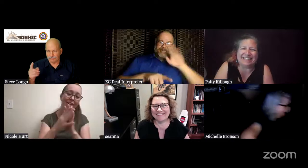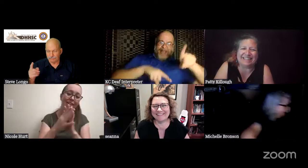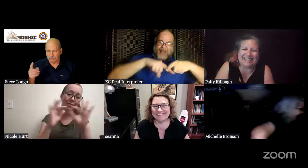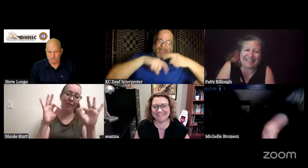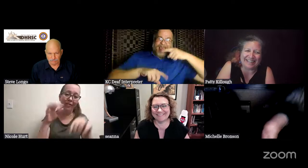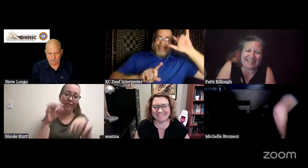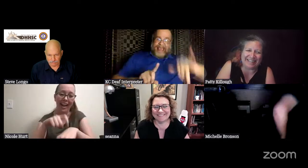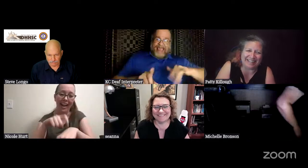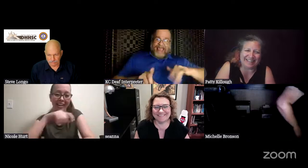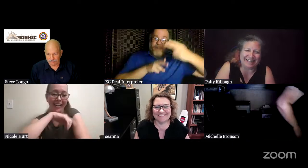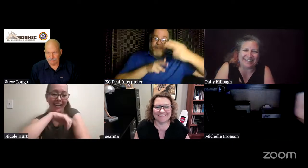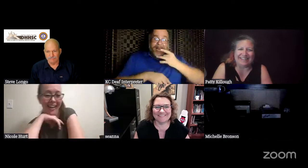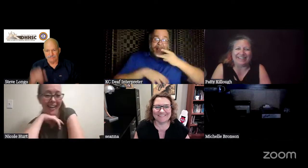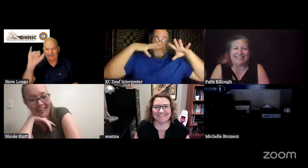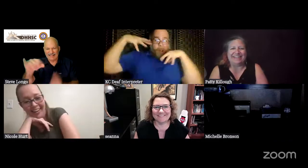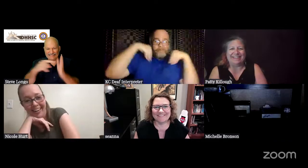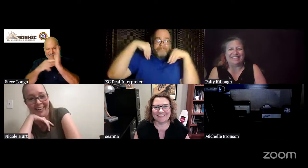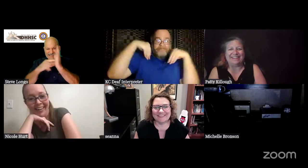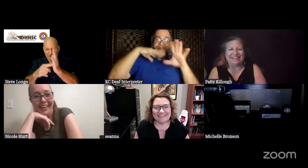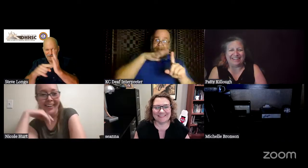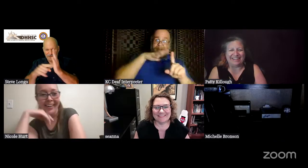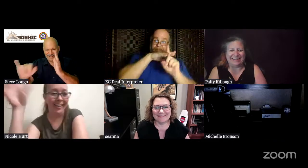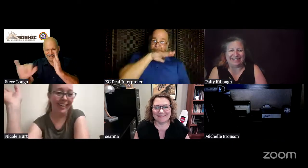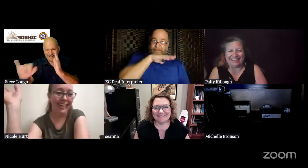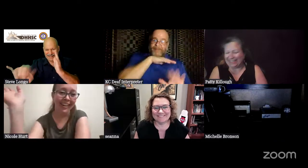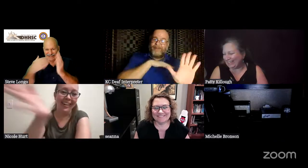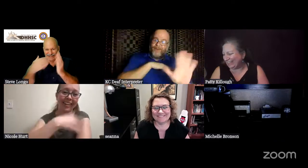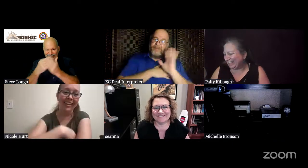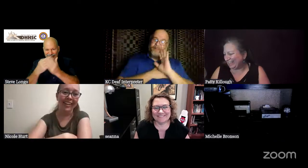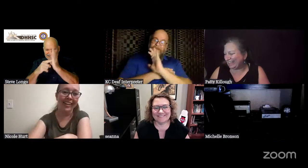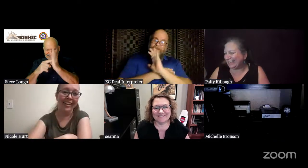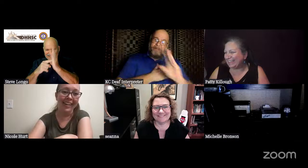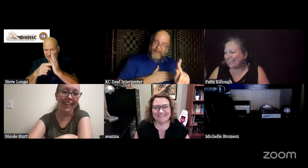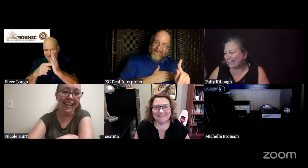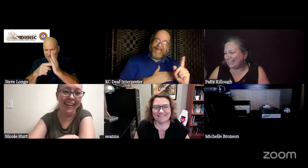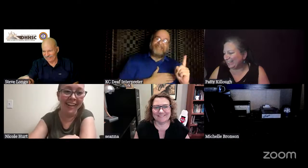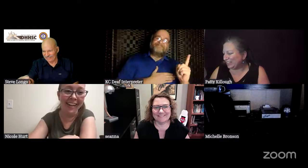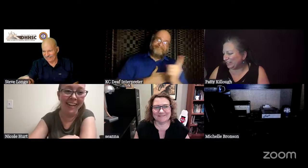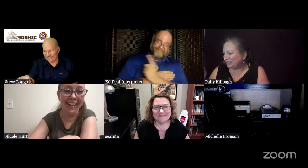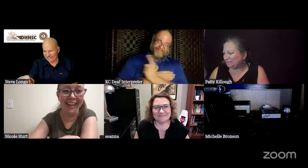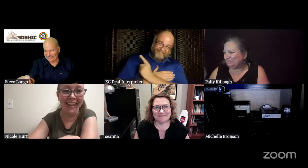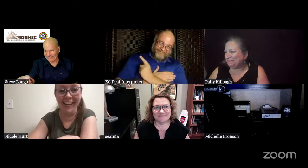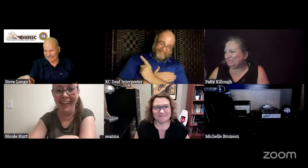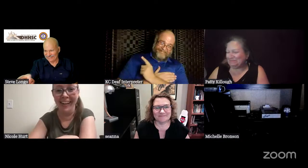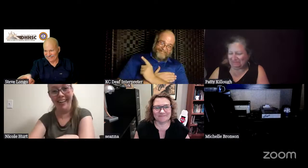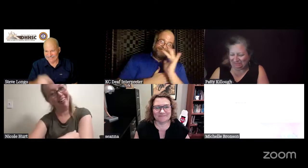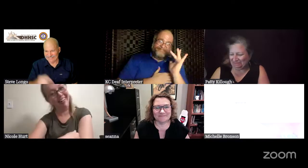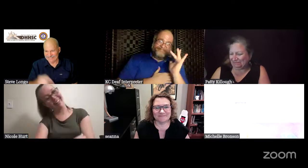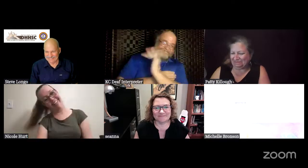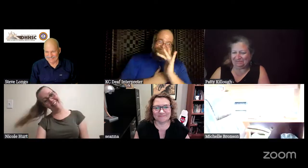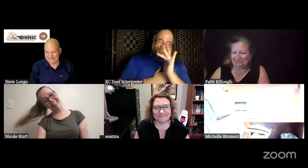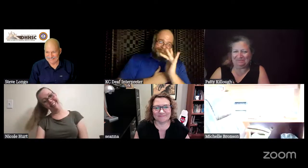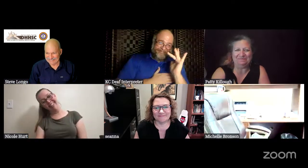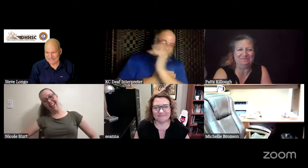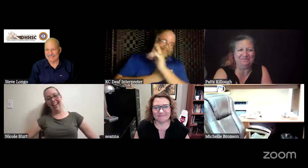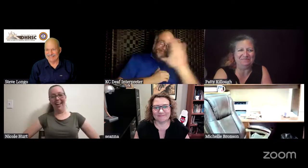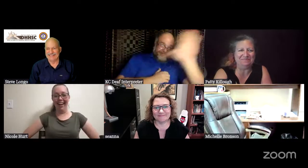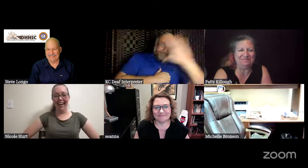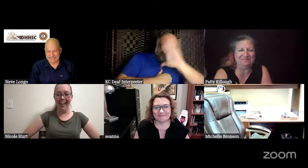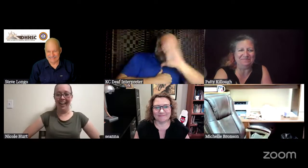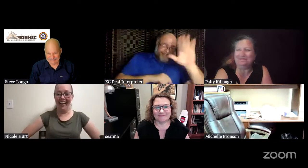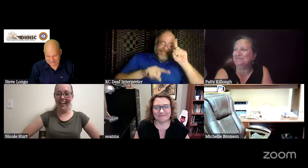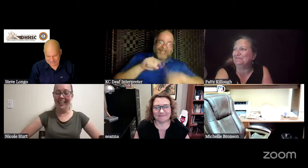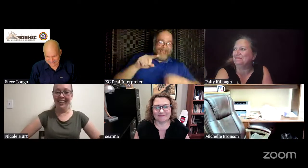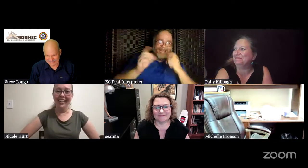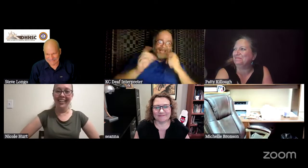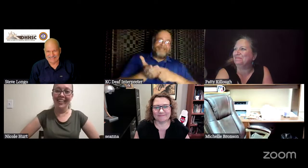that we'll be applying for. Michelle's lights went off just like she said they would. Okay. She's got to go turn them back